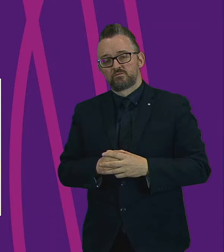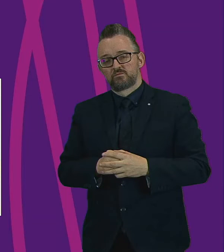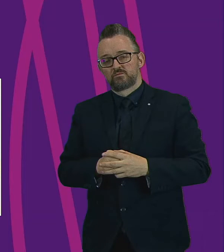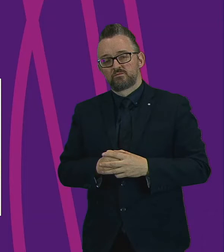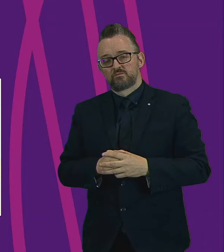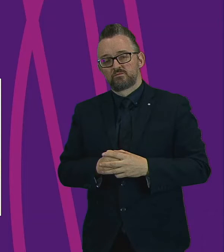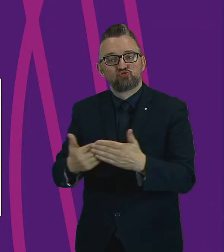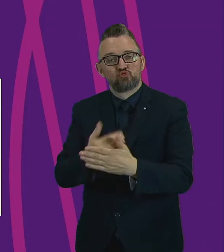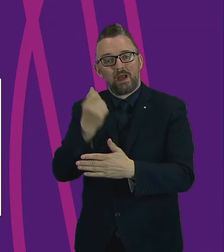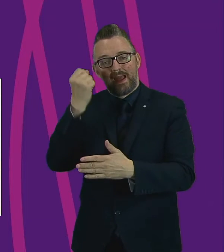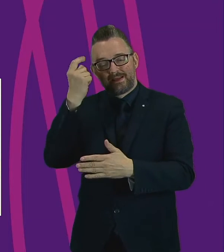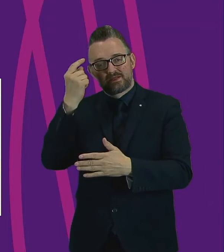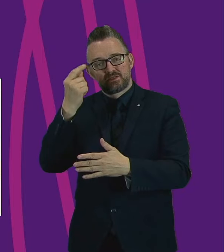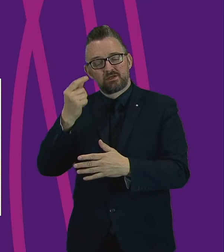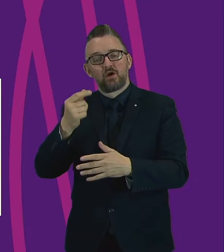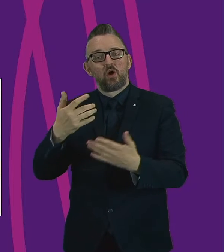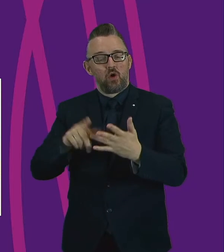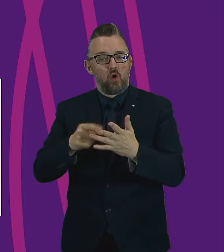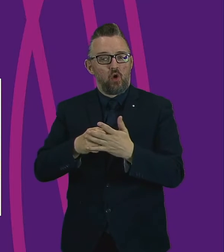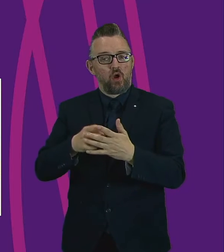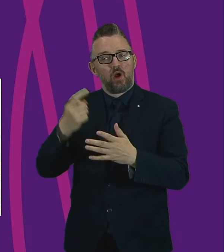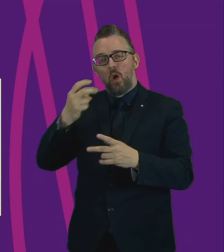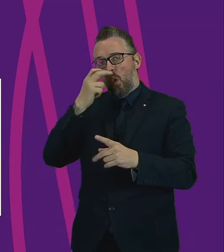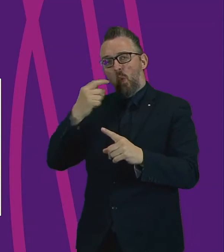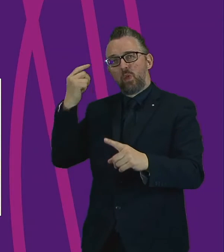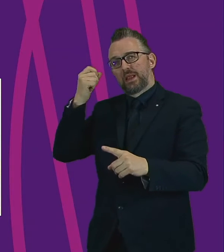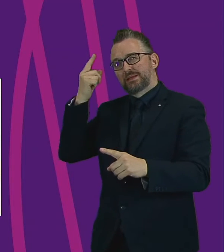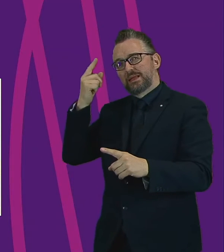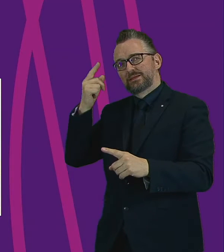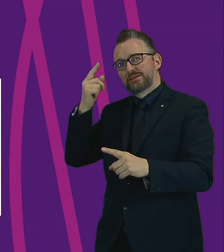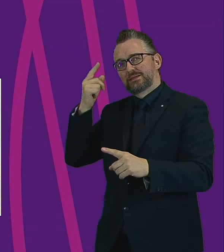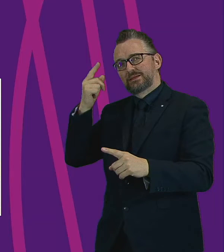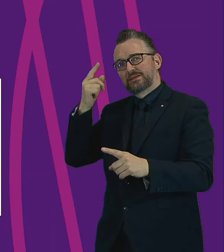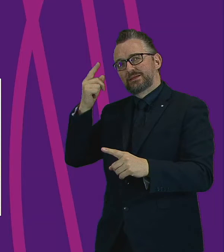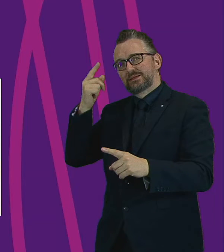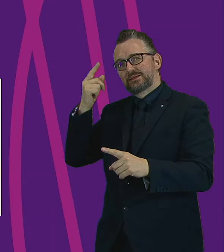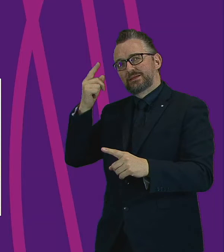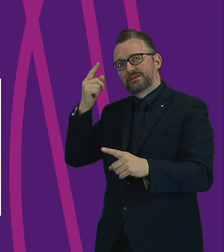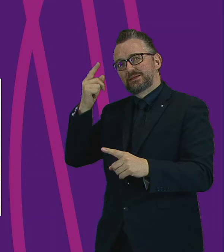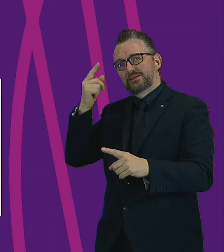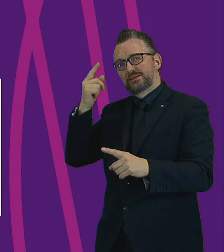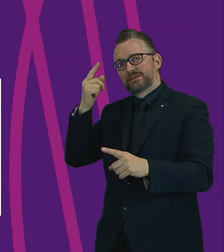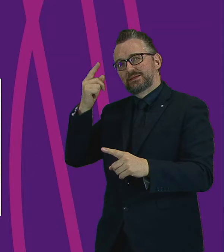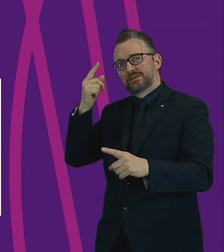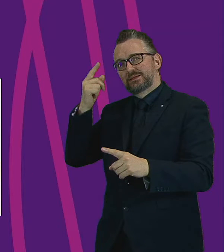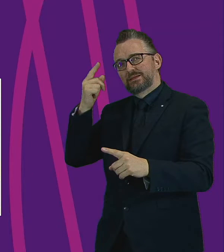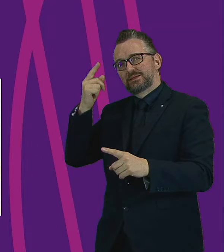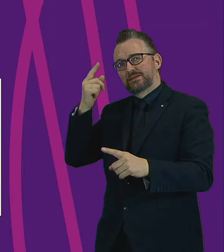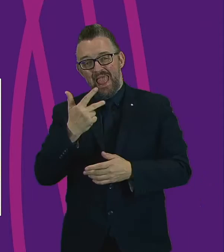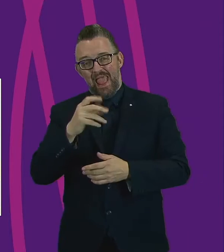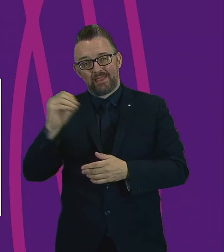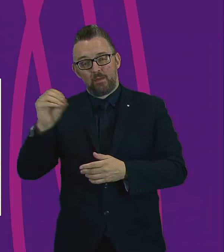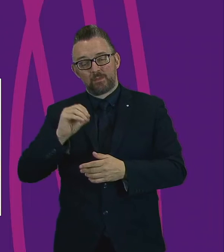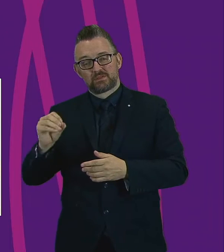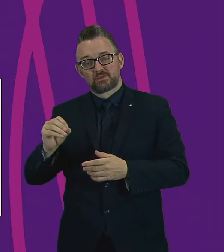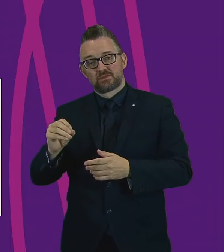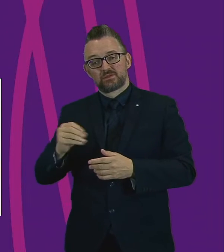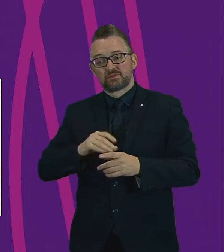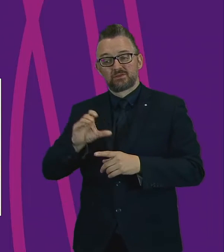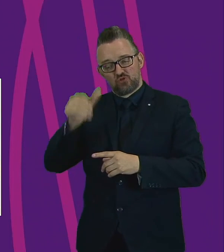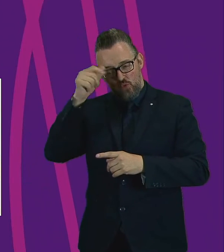or reinventions of old ones in the expectation that in doing that, 80% of our interventions will